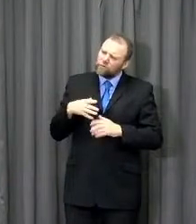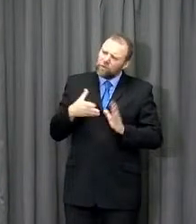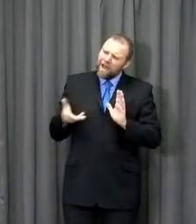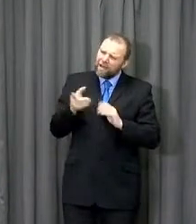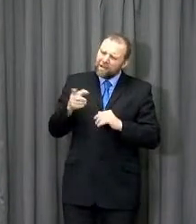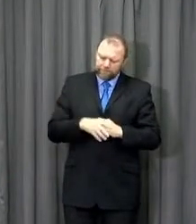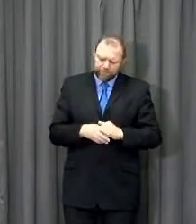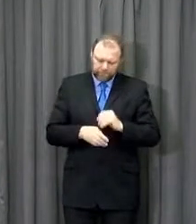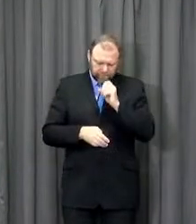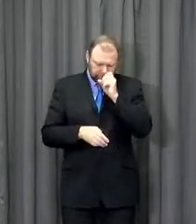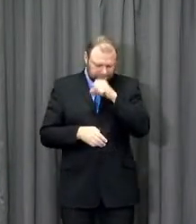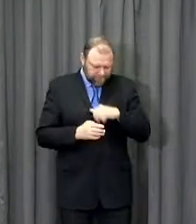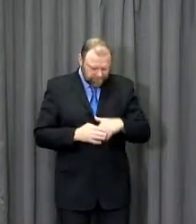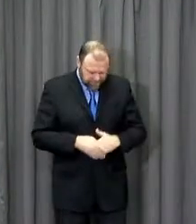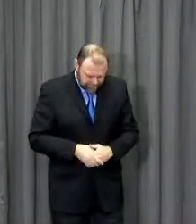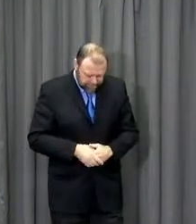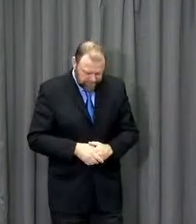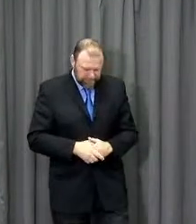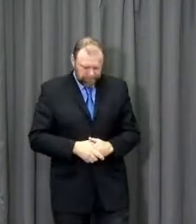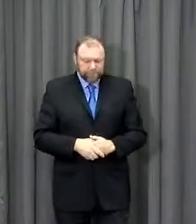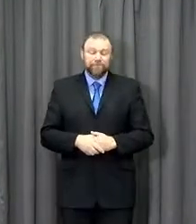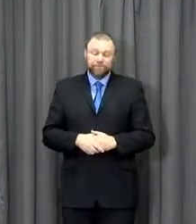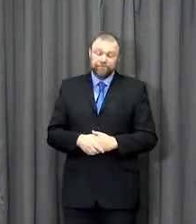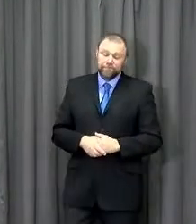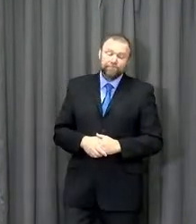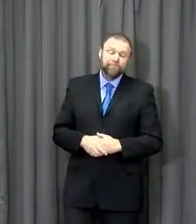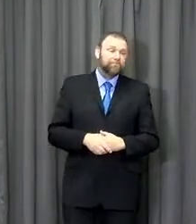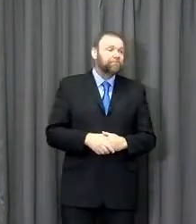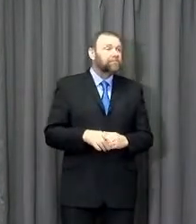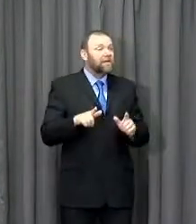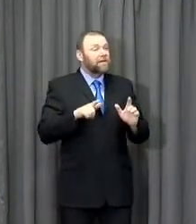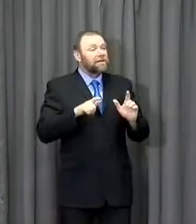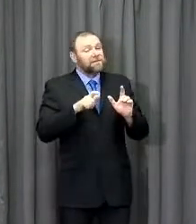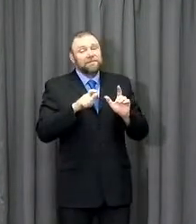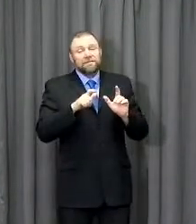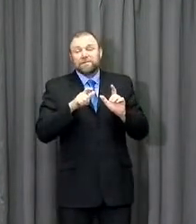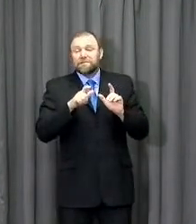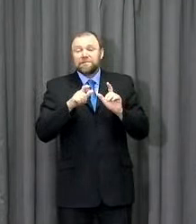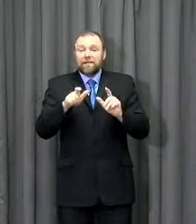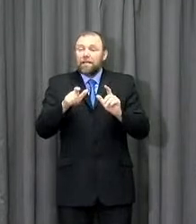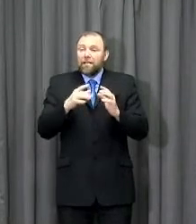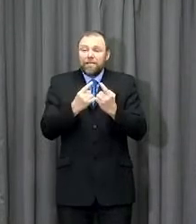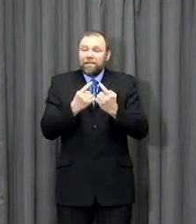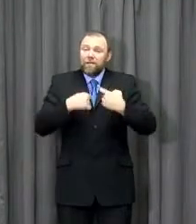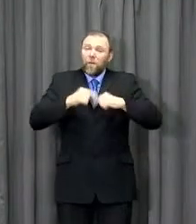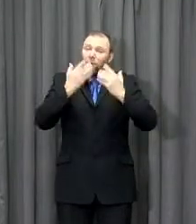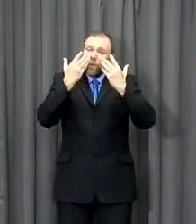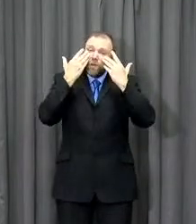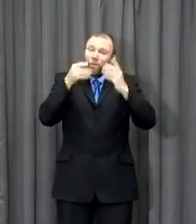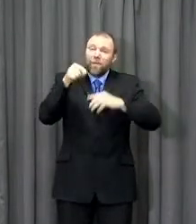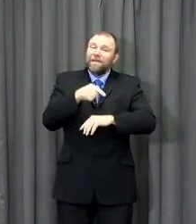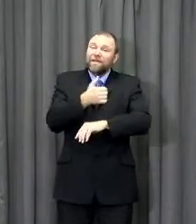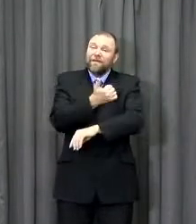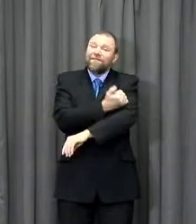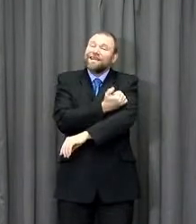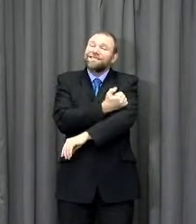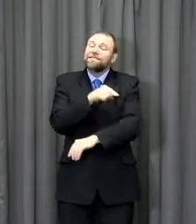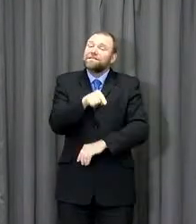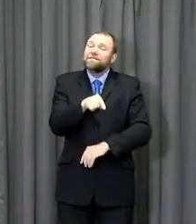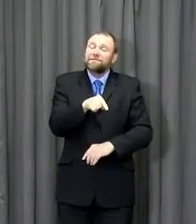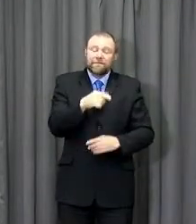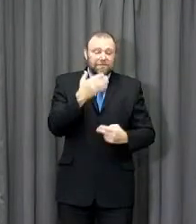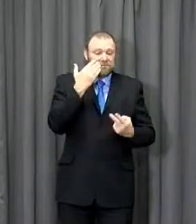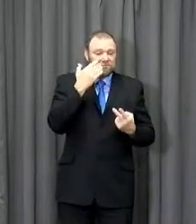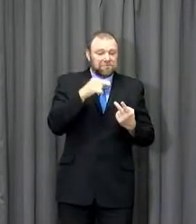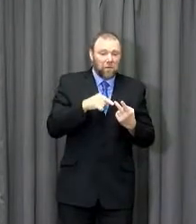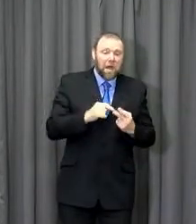add to that. Thank you. Look, there are still some things we don't know about the vaccine. The efficacy, how well it works actually when it's deployed in the